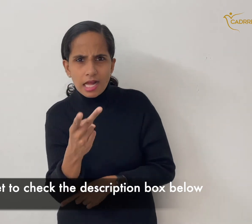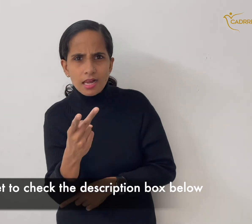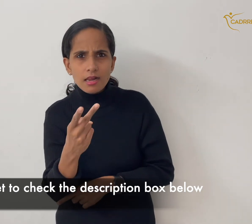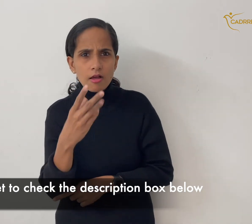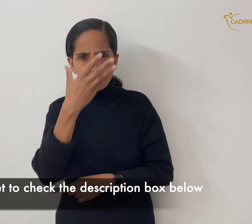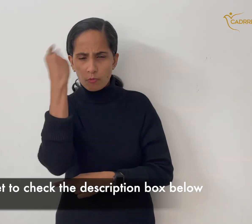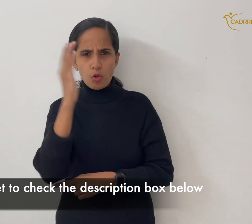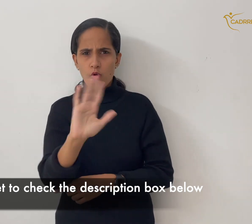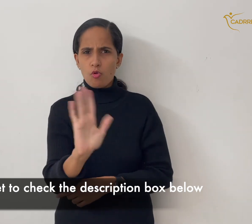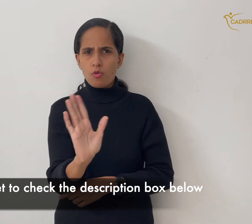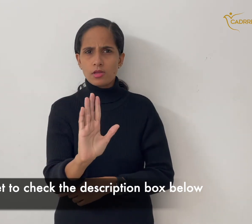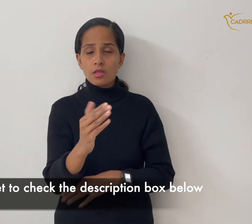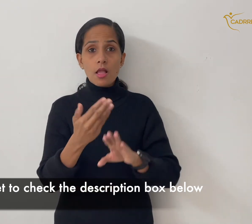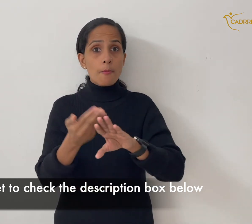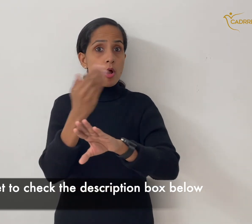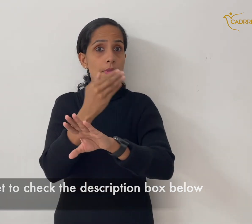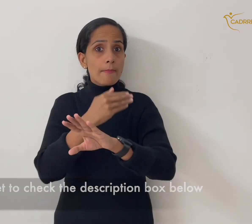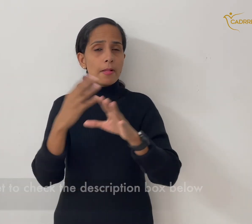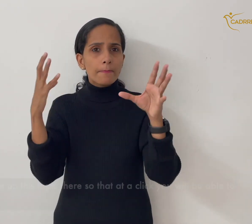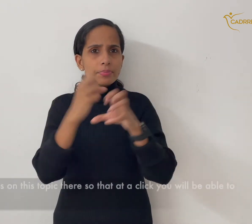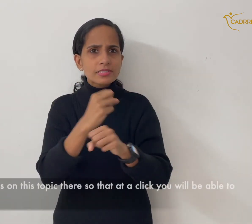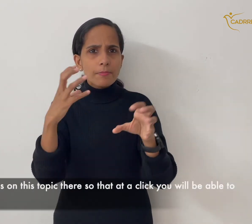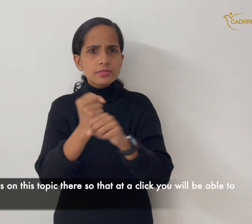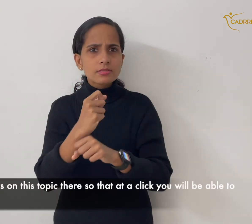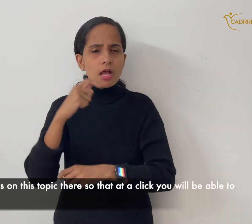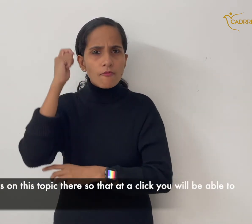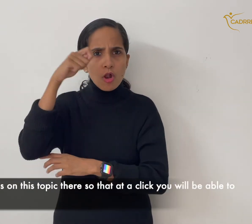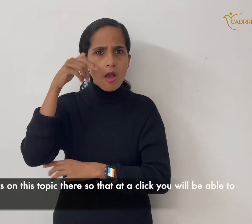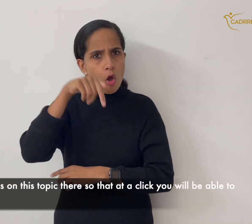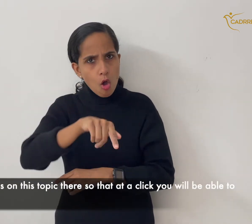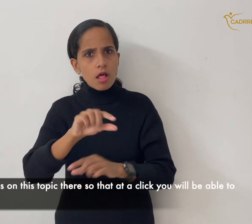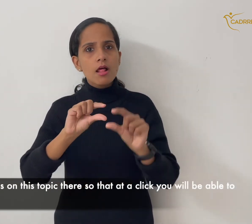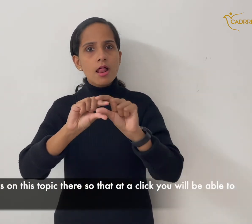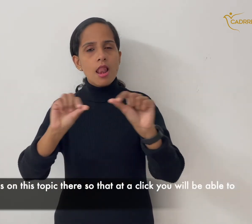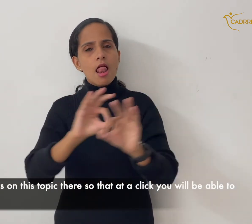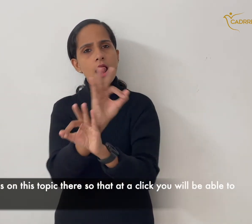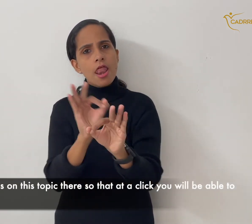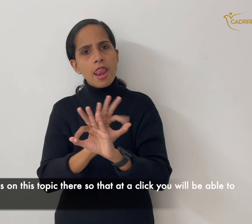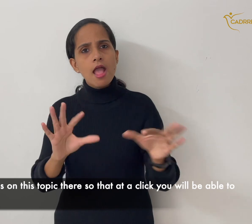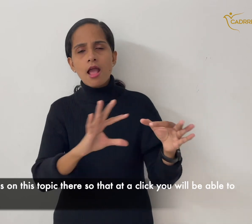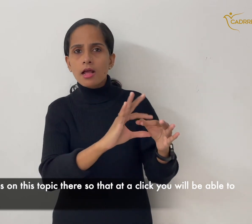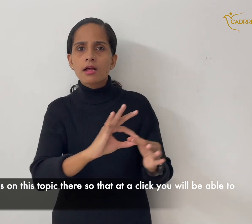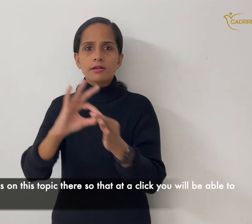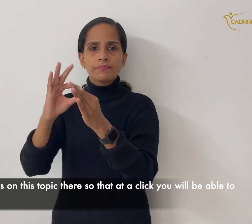the description box below. We have linked the videos on this topic there so that at a